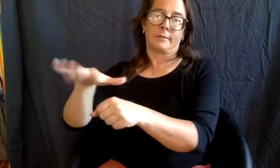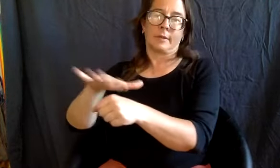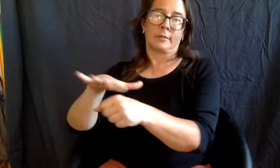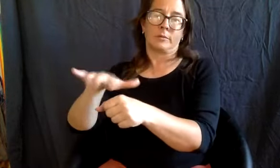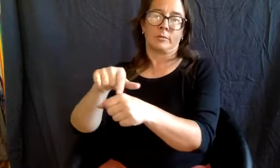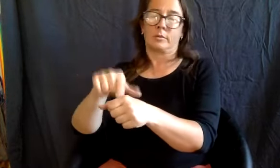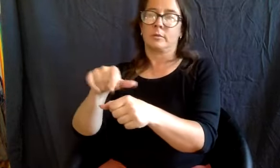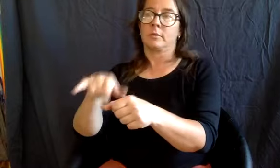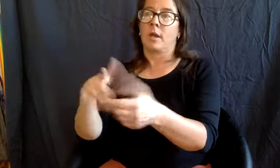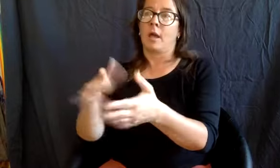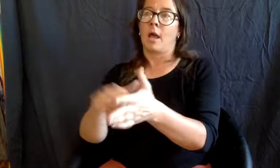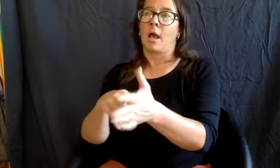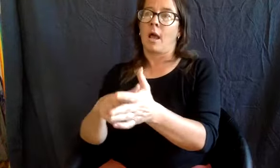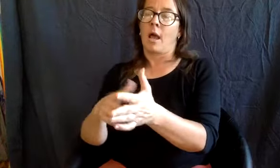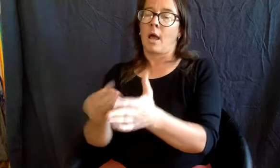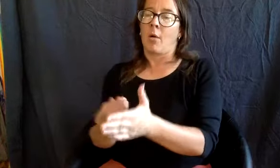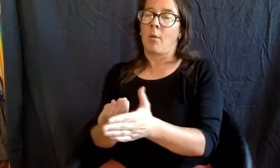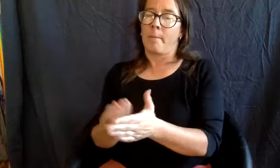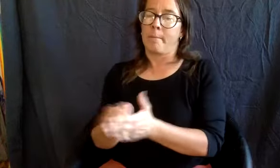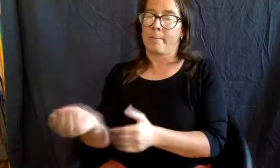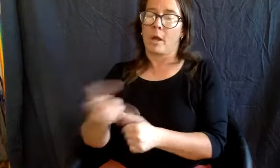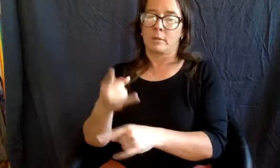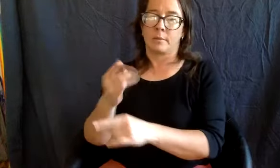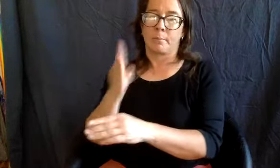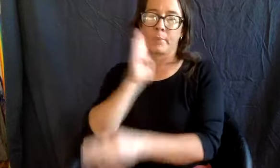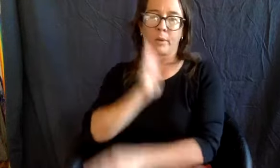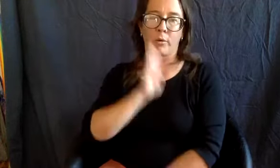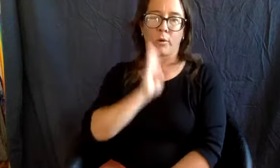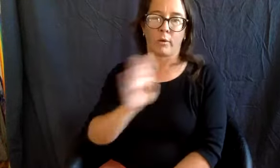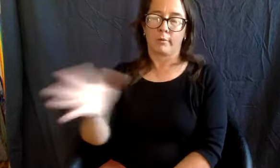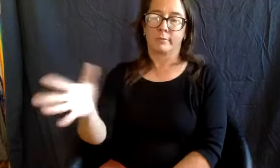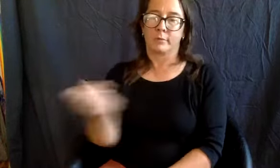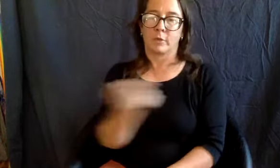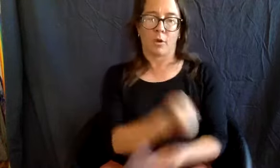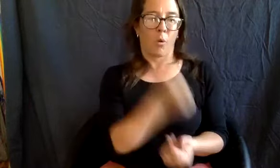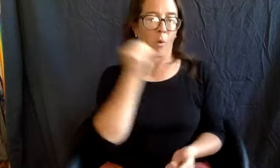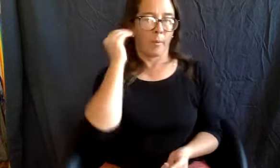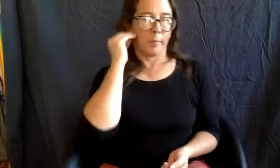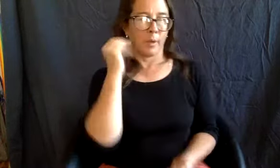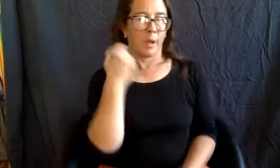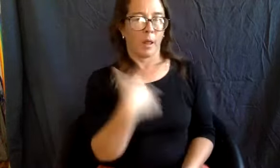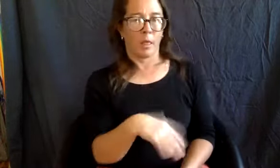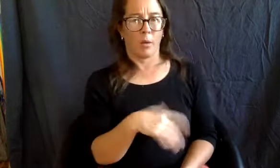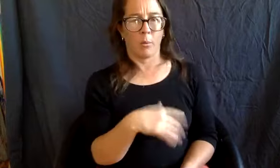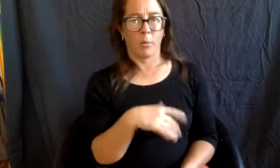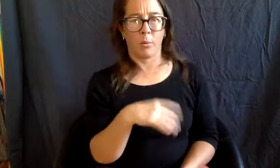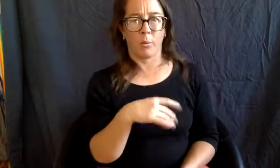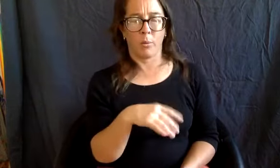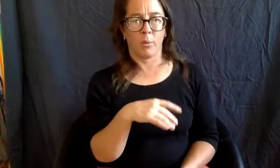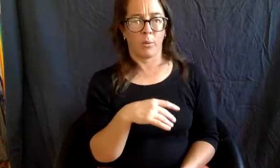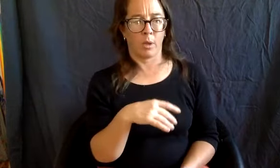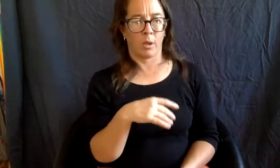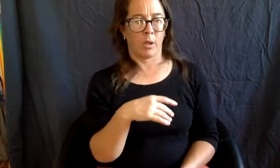to anything that the doctor says, then you might be an alcoholic. So I went home, and I stopped at the liquor store on the way home and got